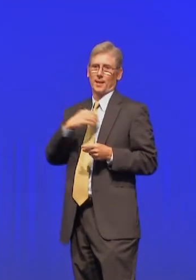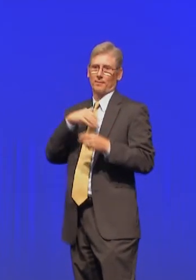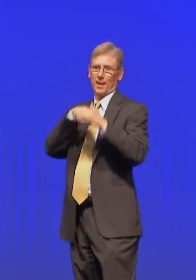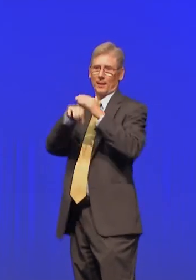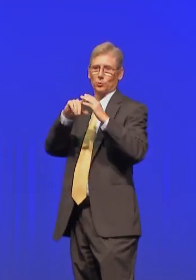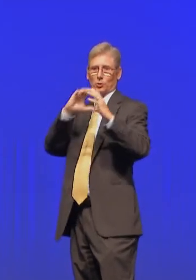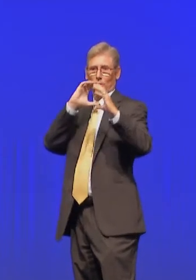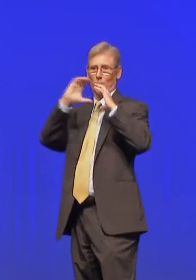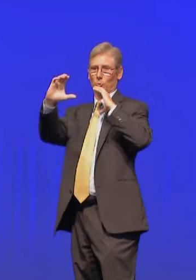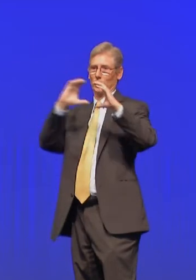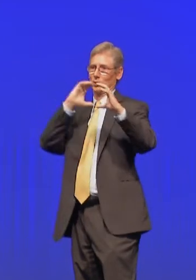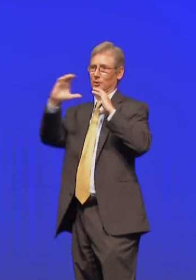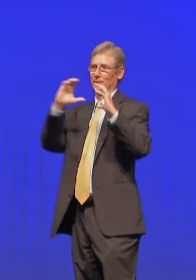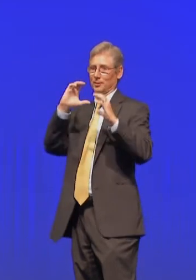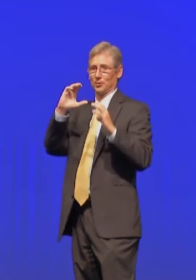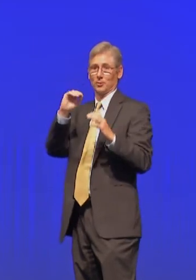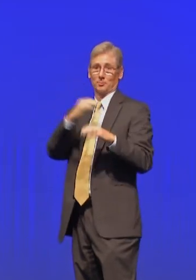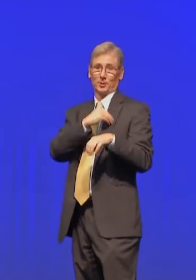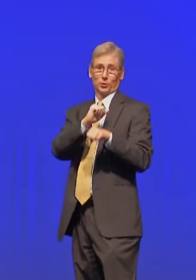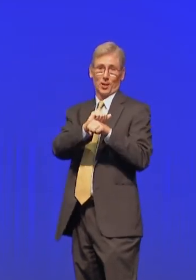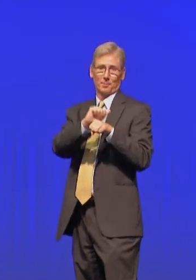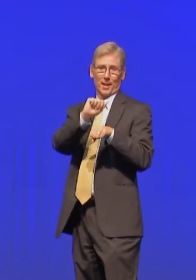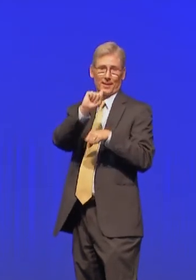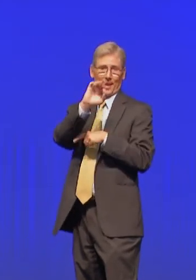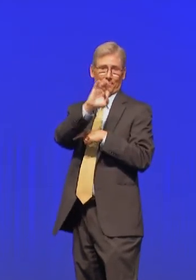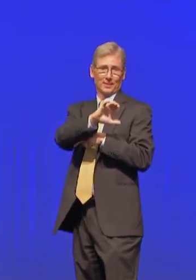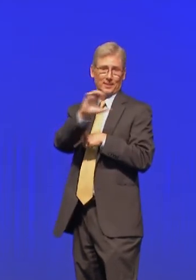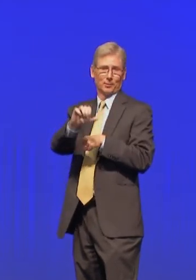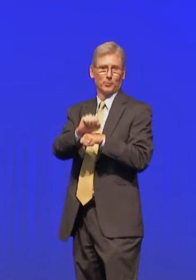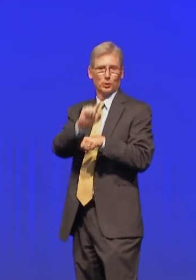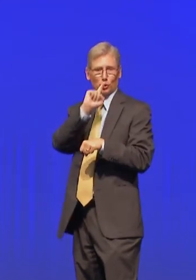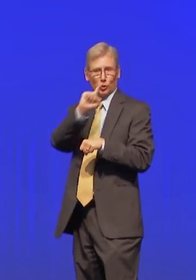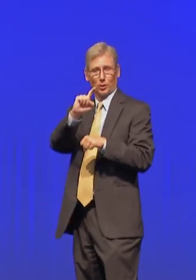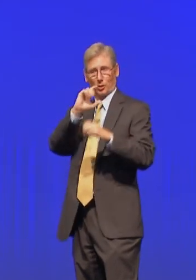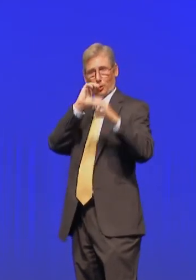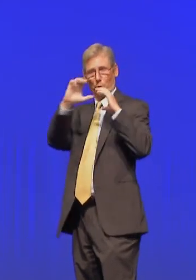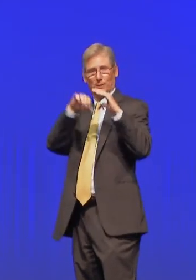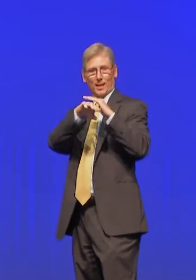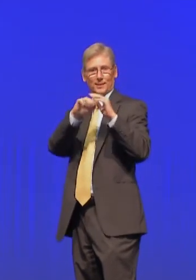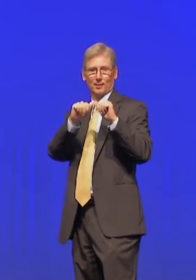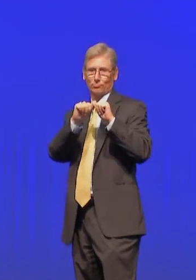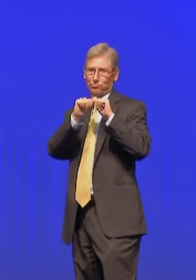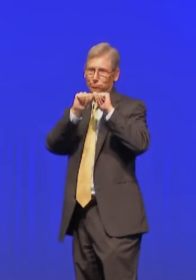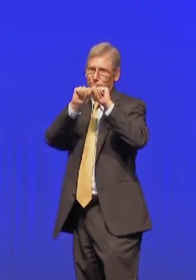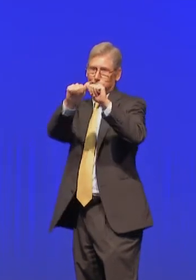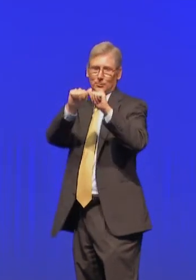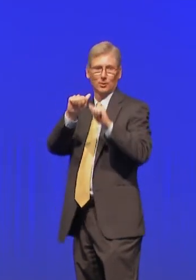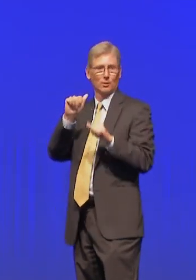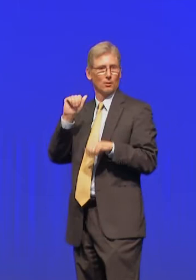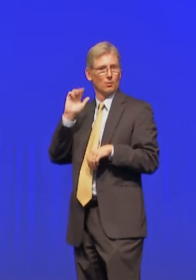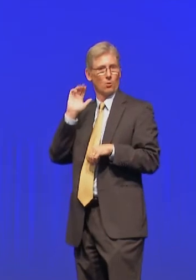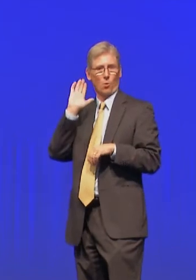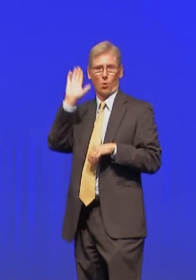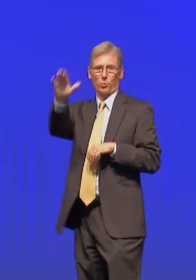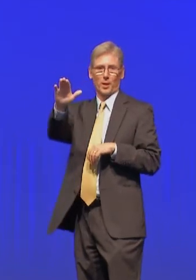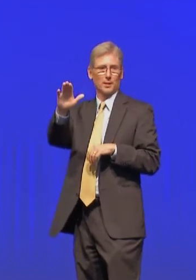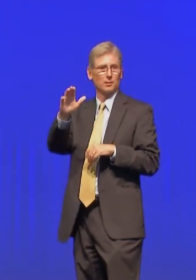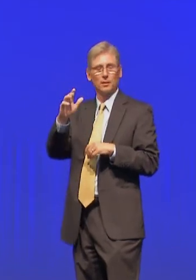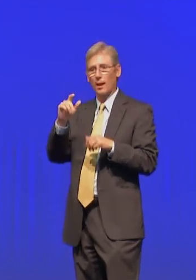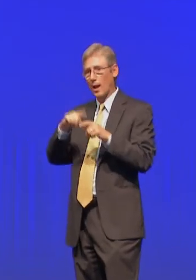together ensure equal opportunity because communication both in person and remotely is important. I work at the FCC, the Federal Communications Commission,